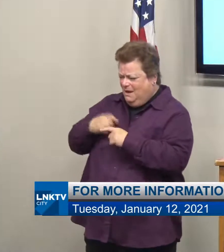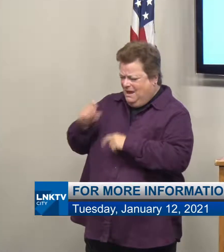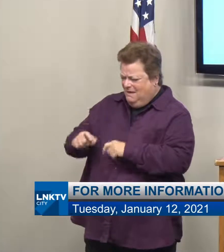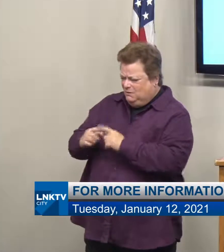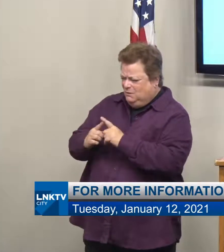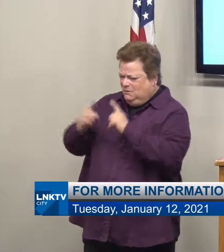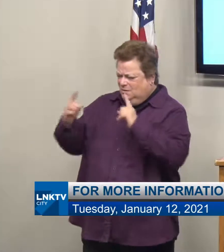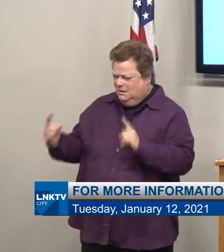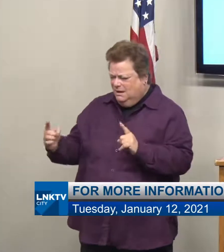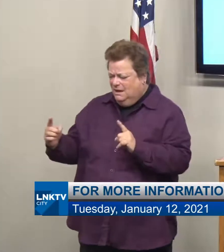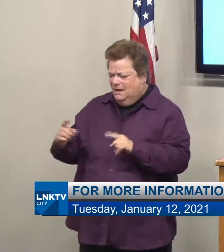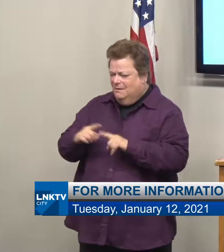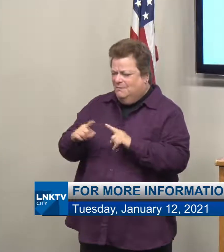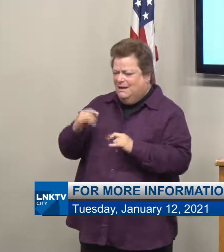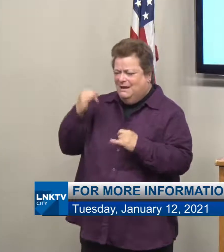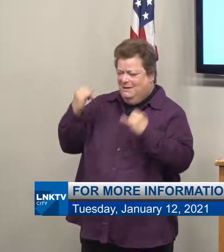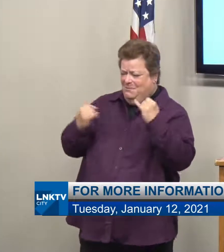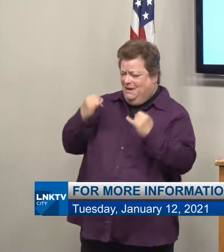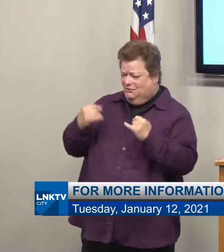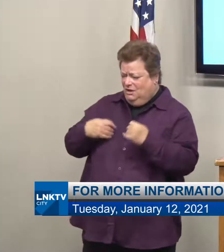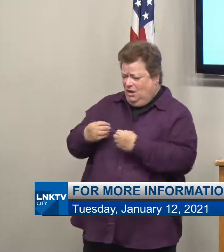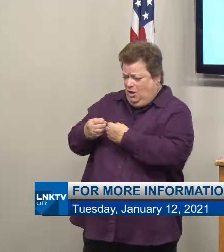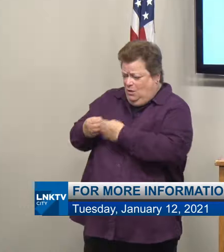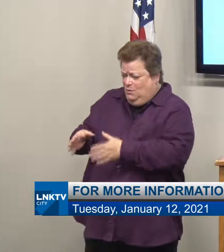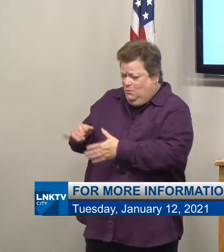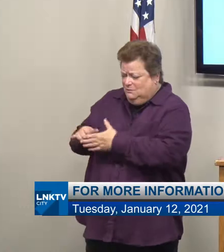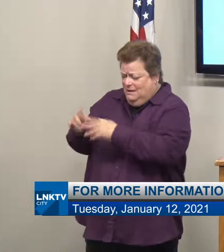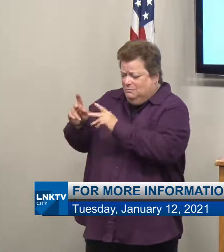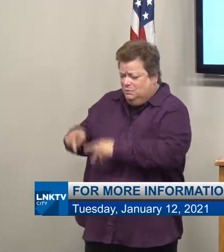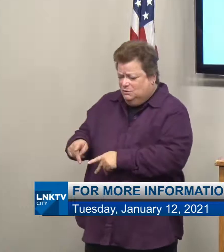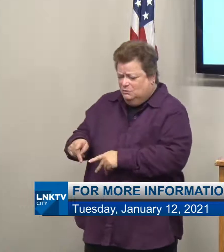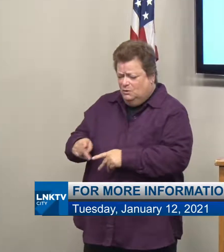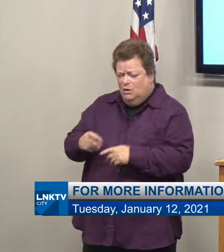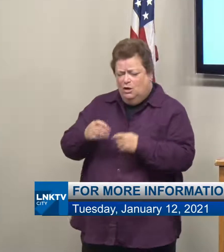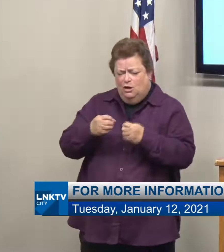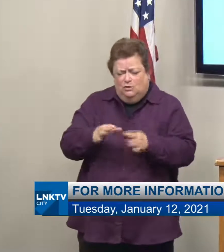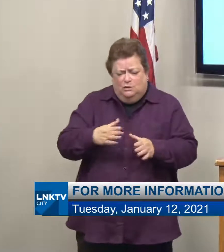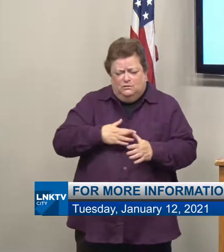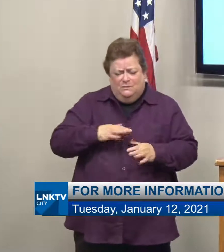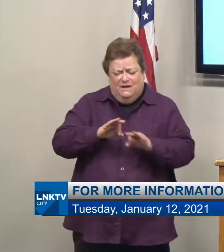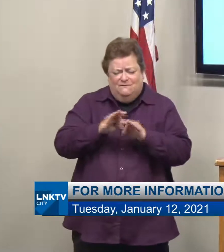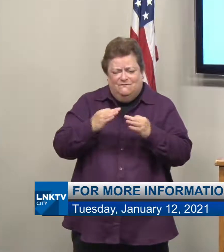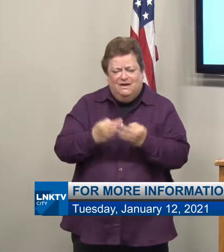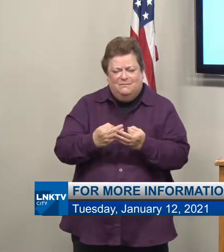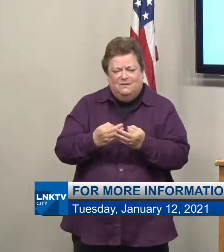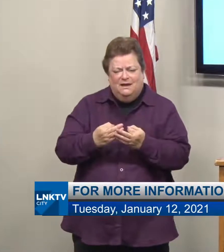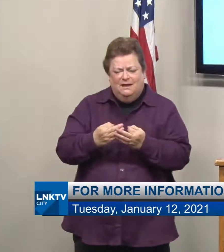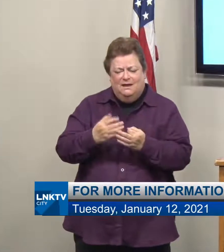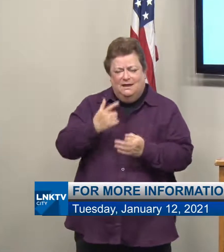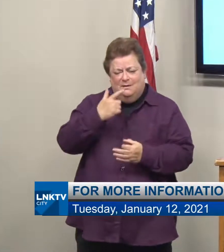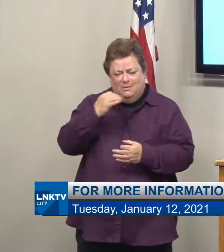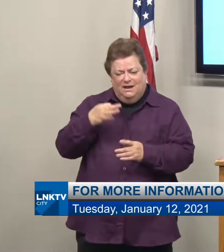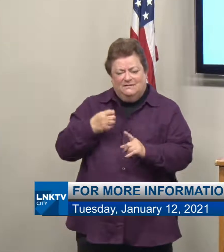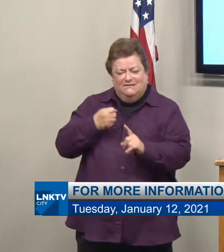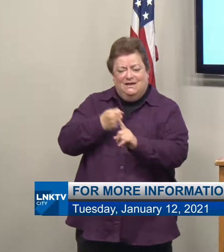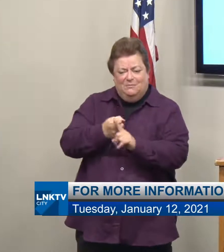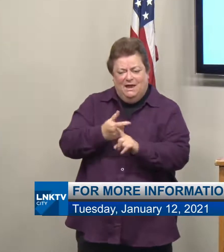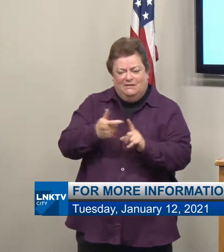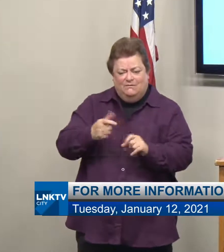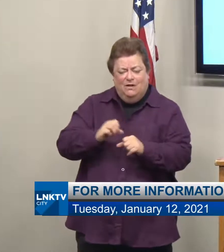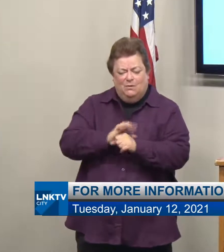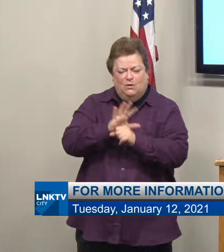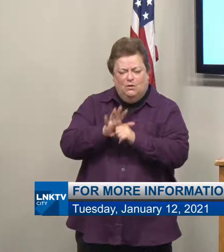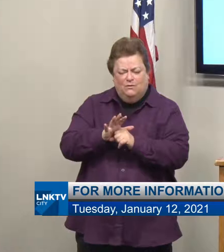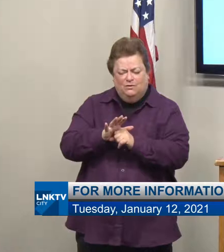it would be to lose someone you love or to watch a friend or a family member deal with potentially lifelong impacts of this disease when we are